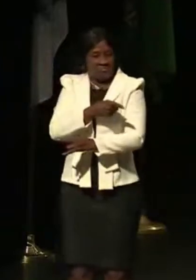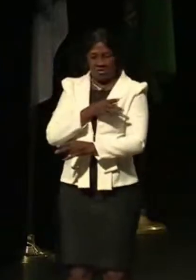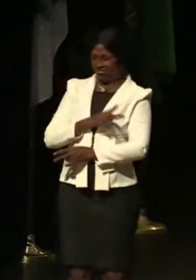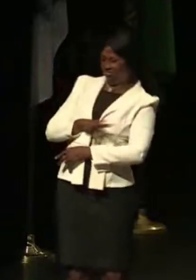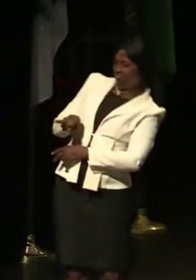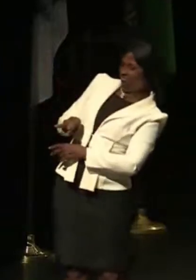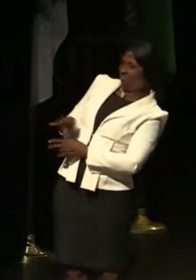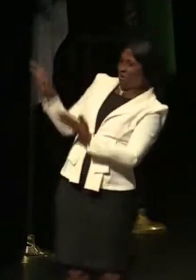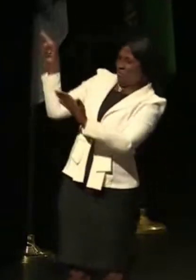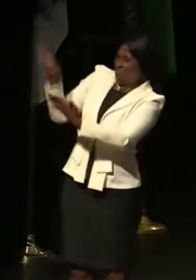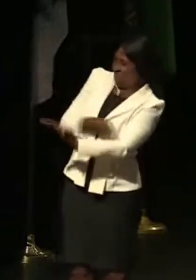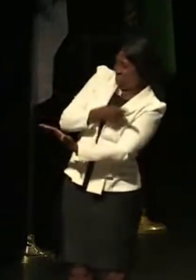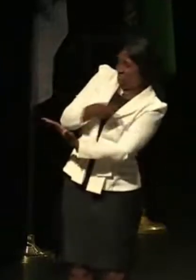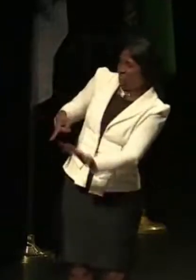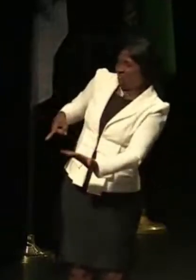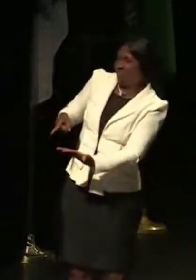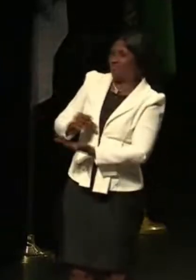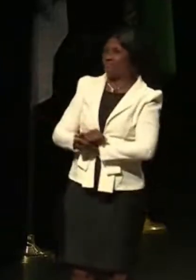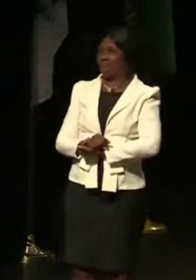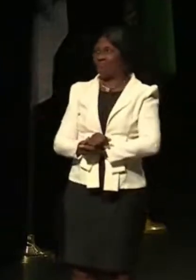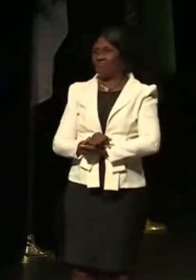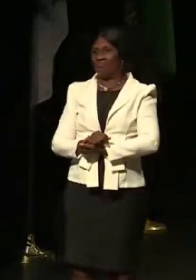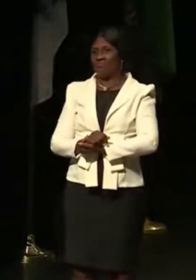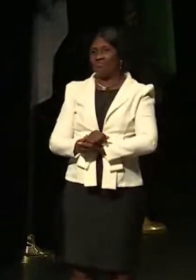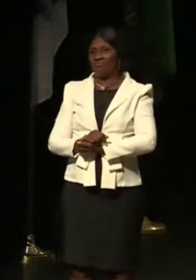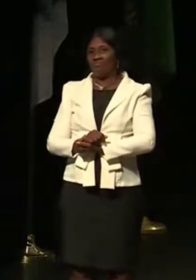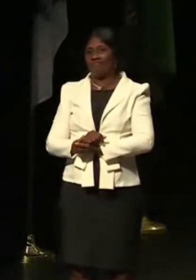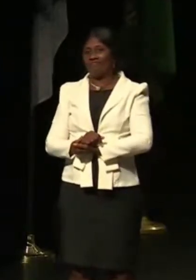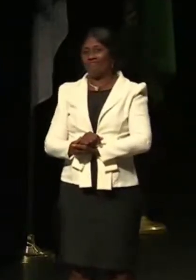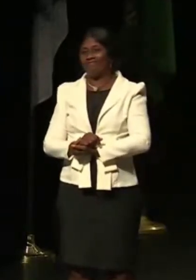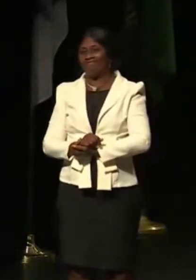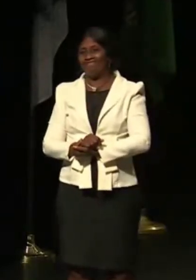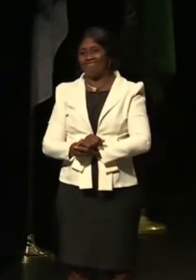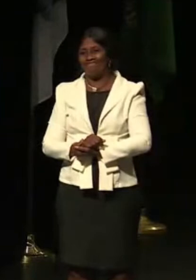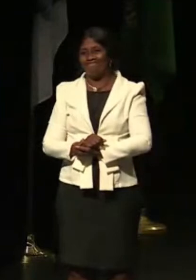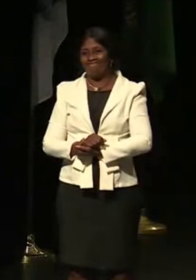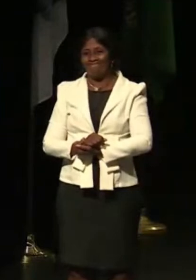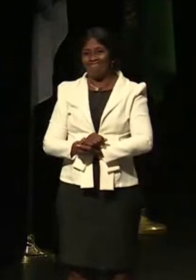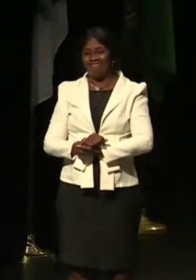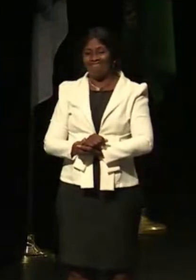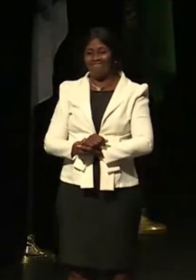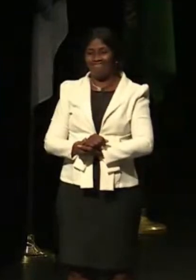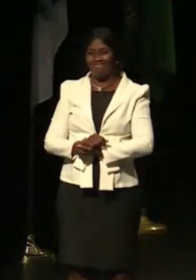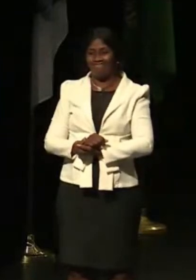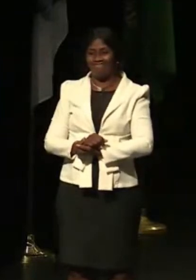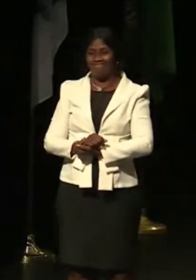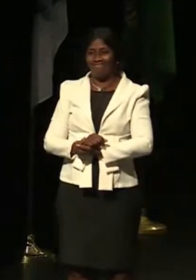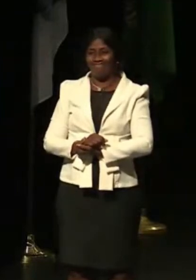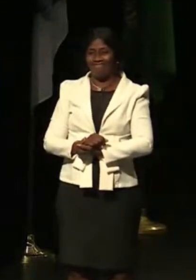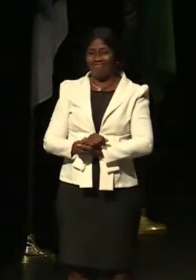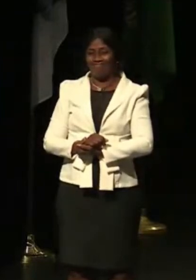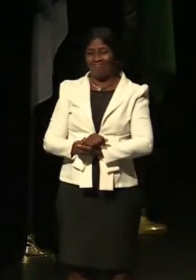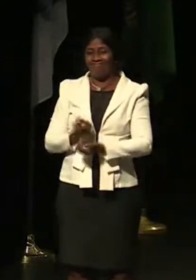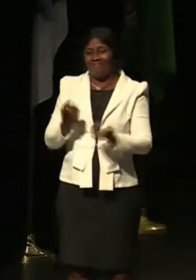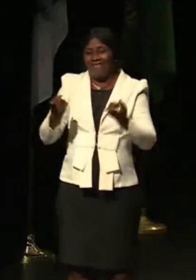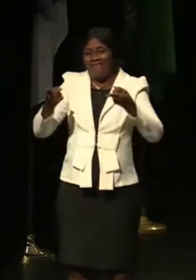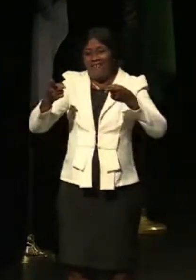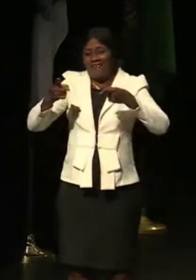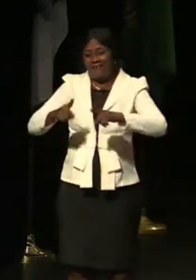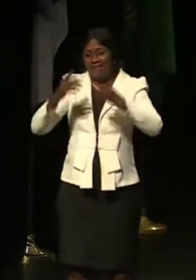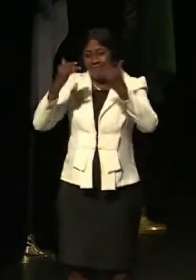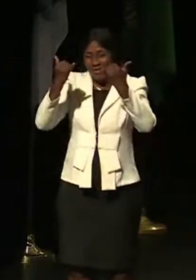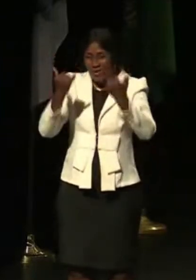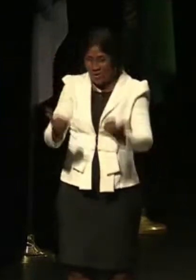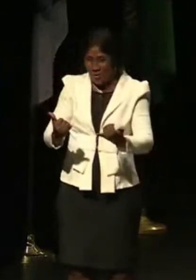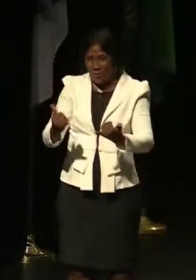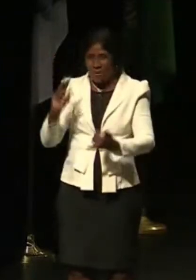terrible job. But their tribe thinks they're doing very well. We are in an age where there is